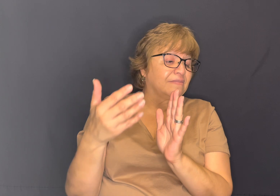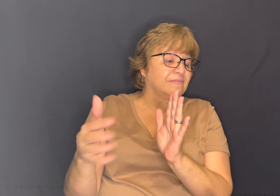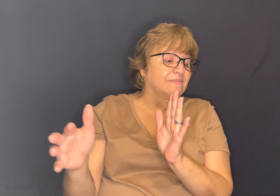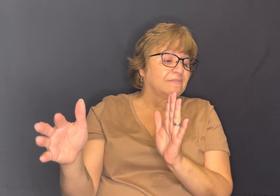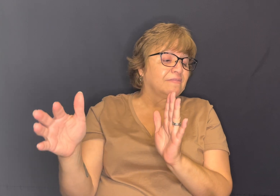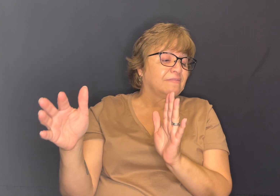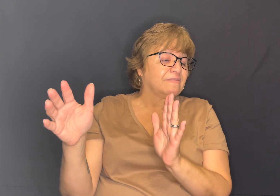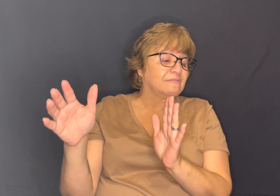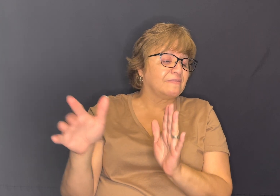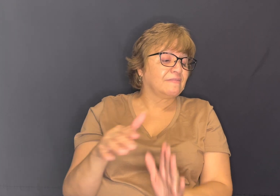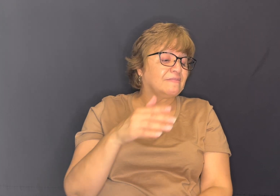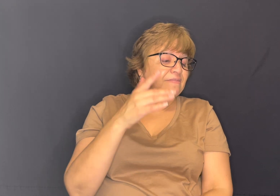5.